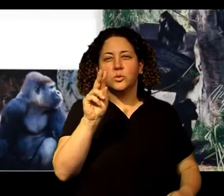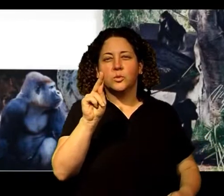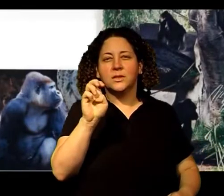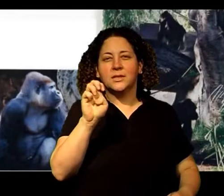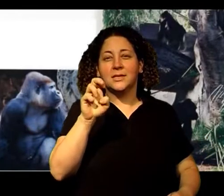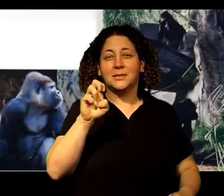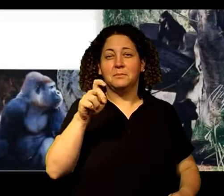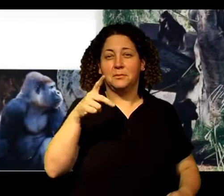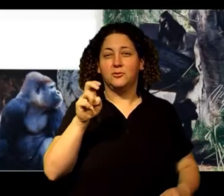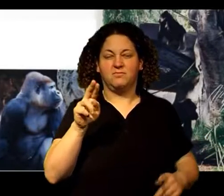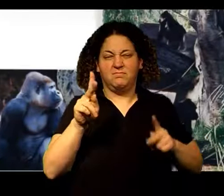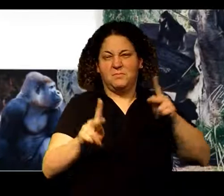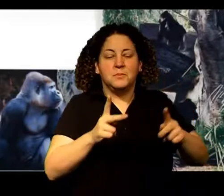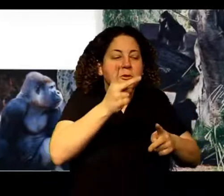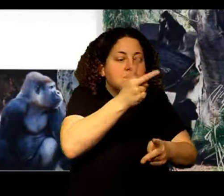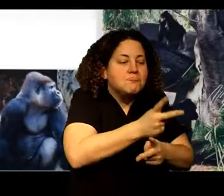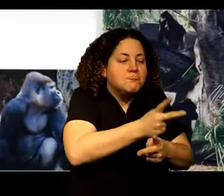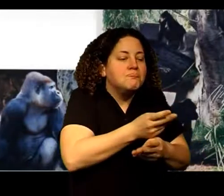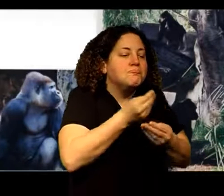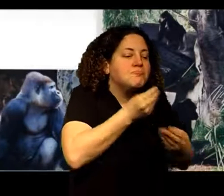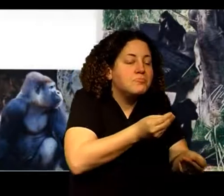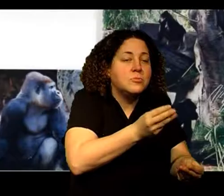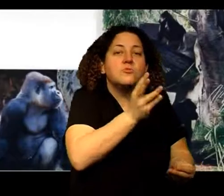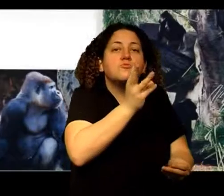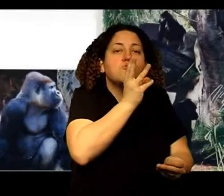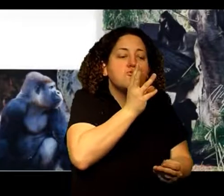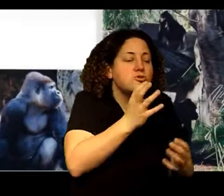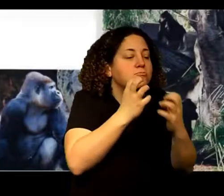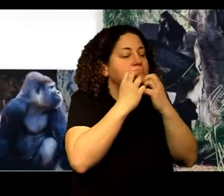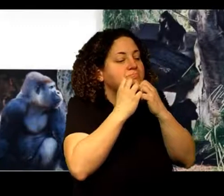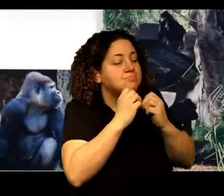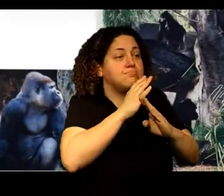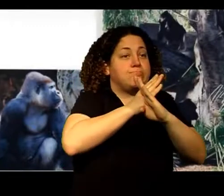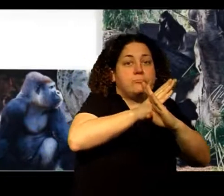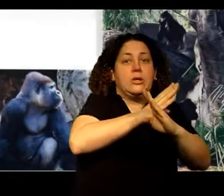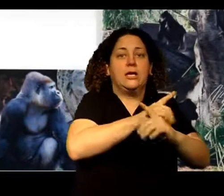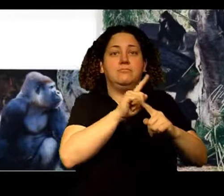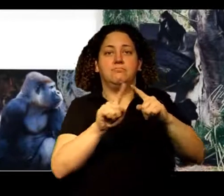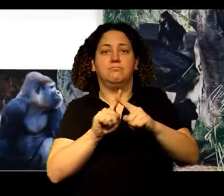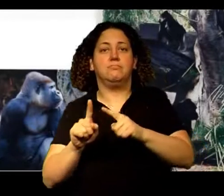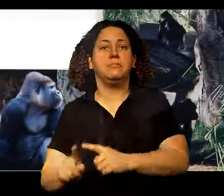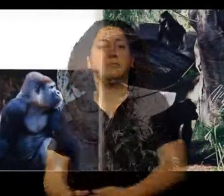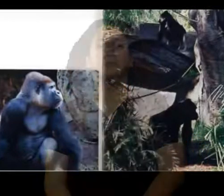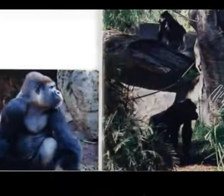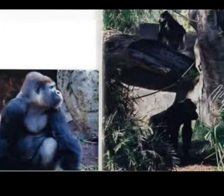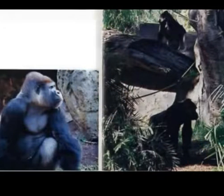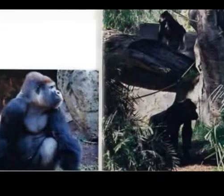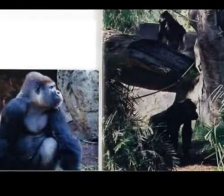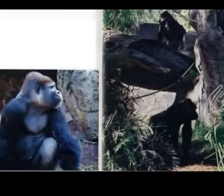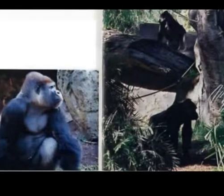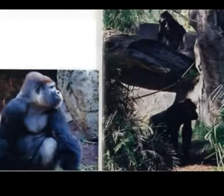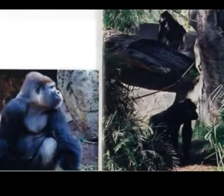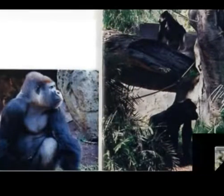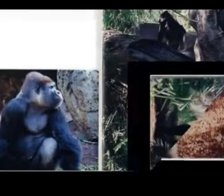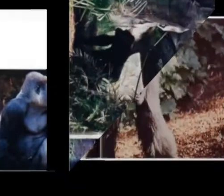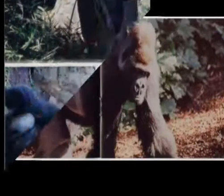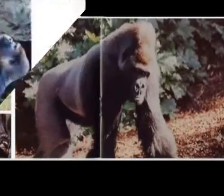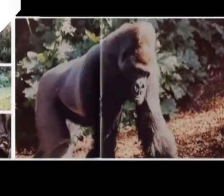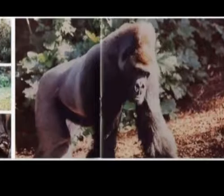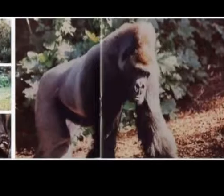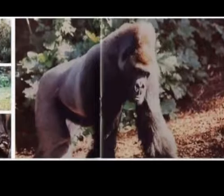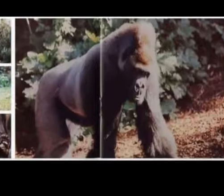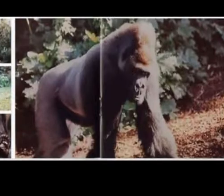So the gorillas live at the zoo. Zoo keepers look after them. They give them food and shelter.